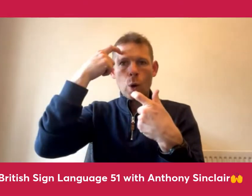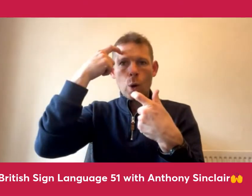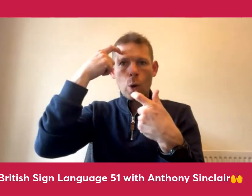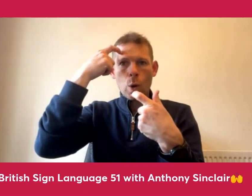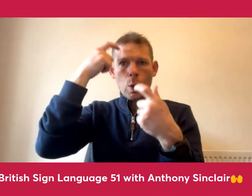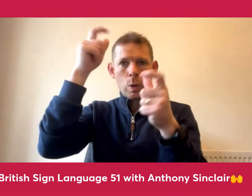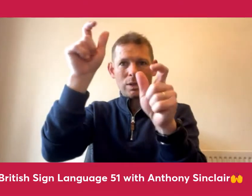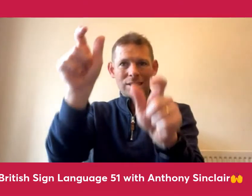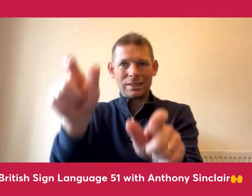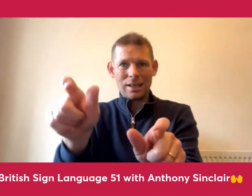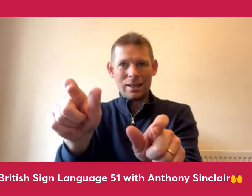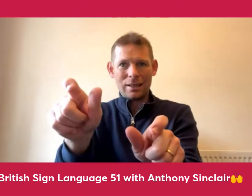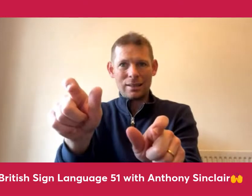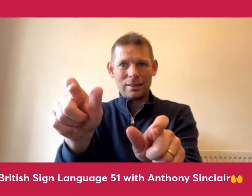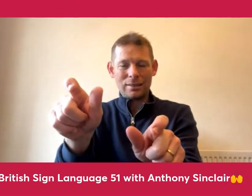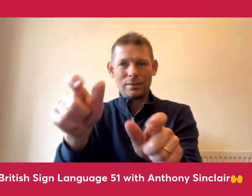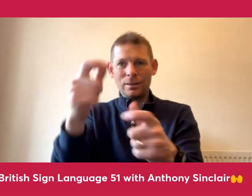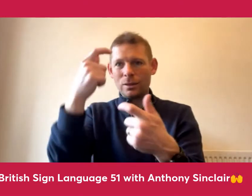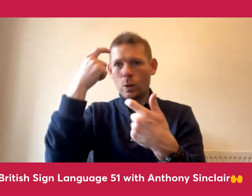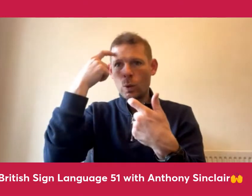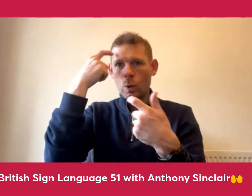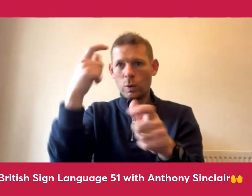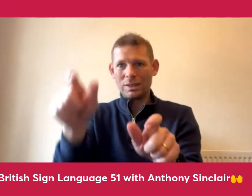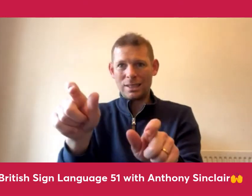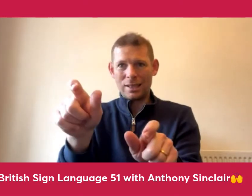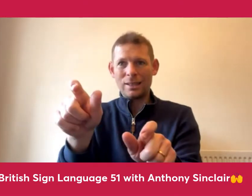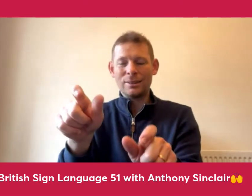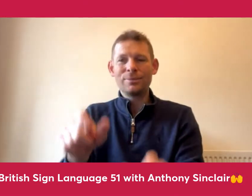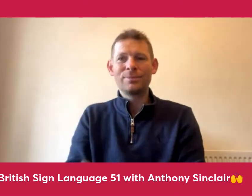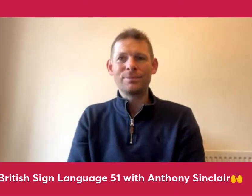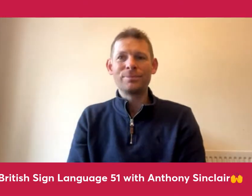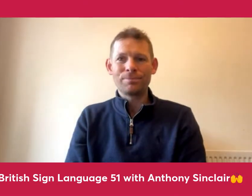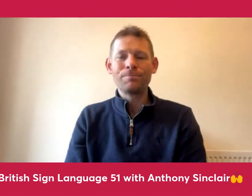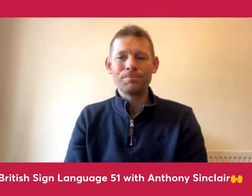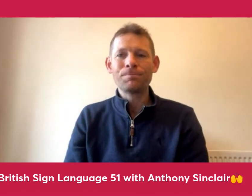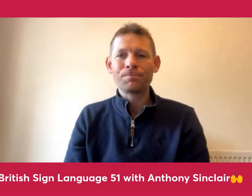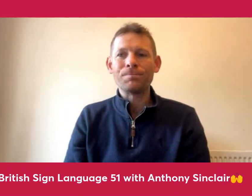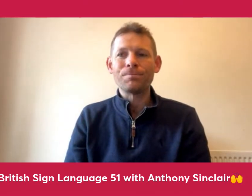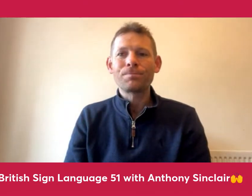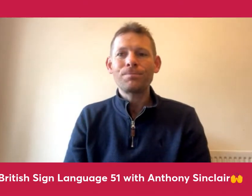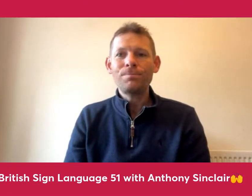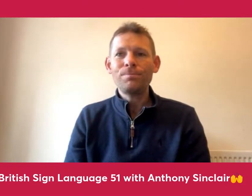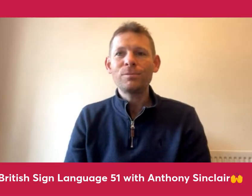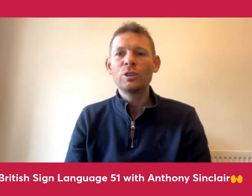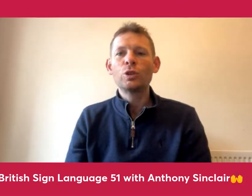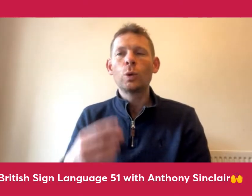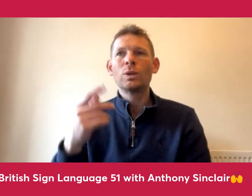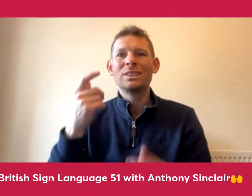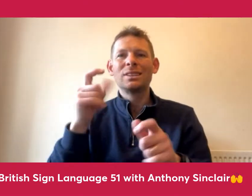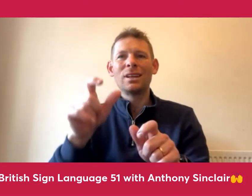same hand shape, but it's just from a different part of the body. So that's how we sign hotel.